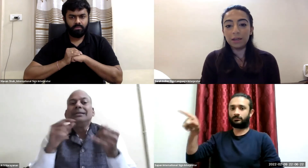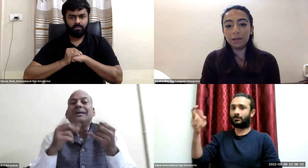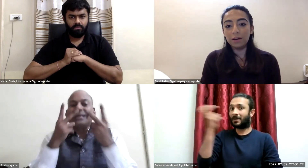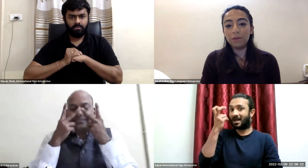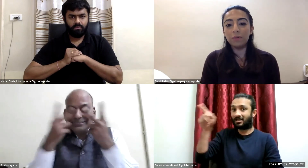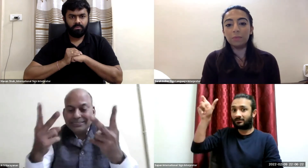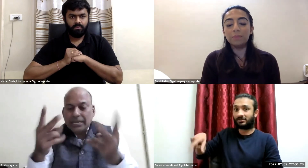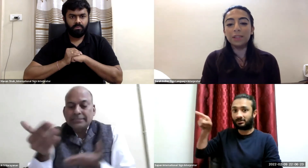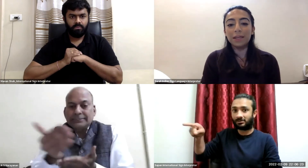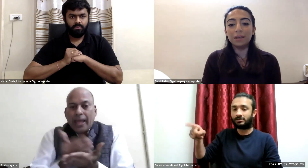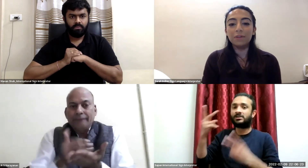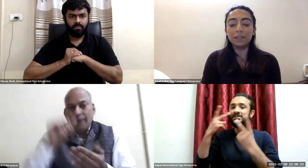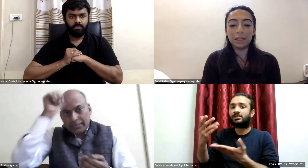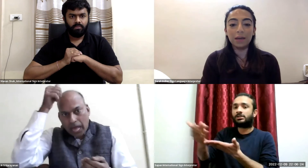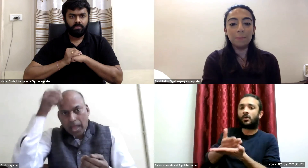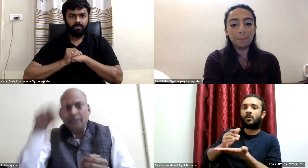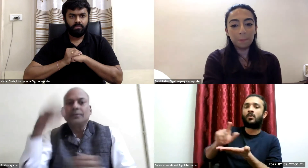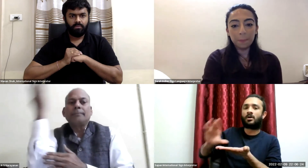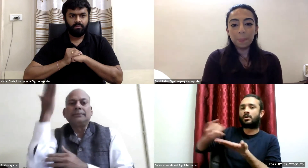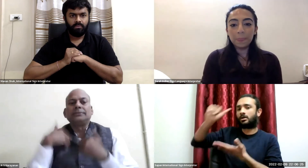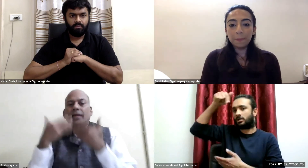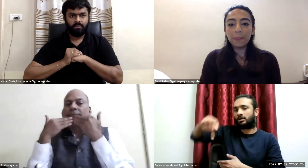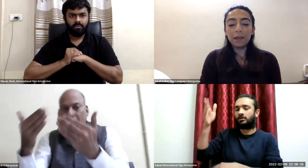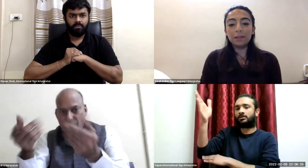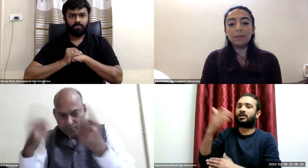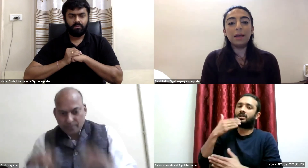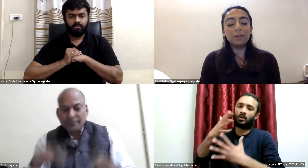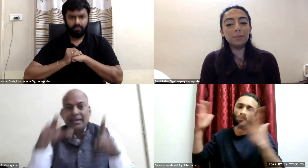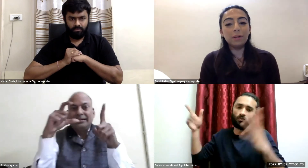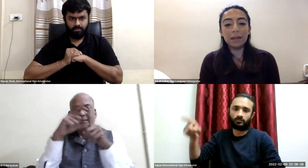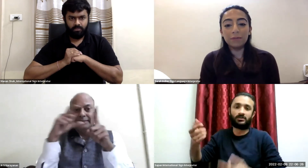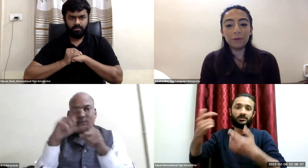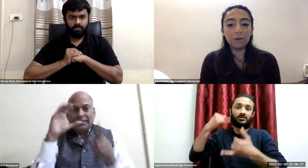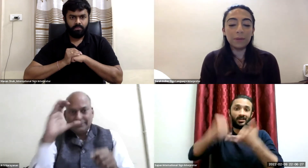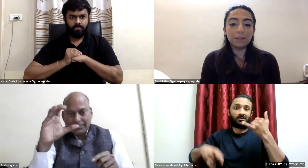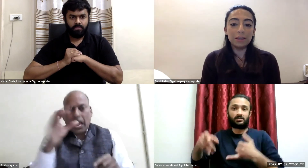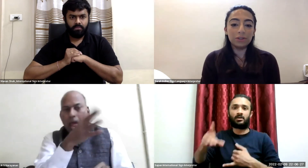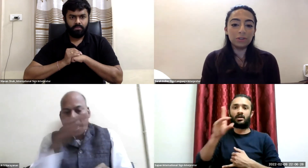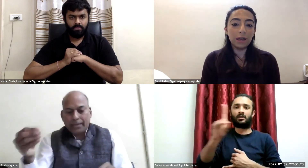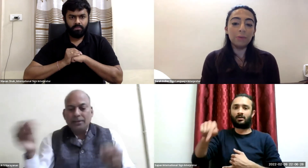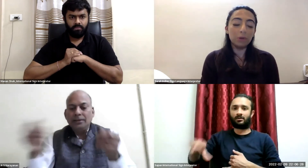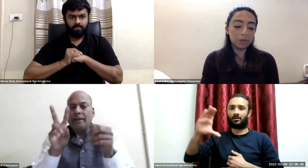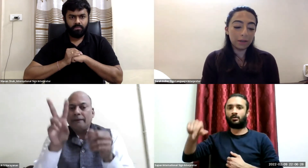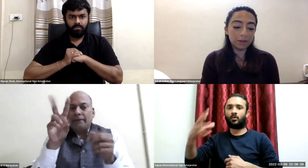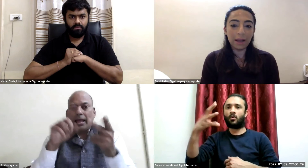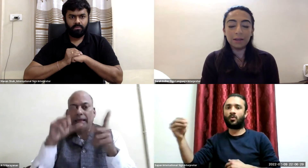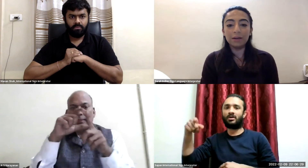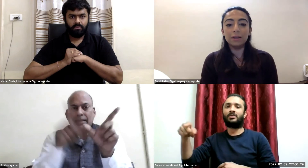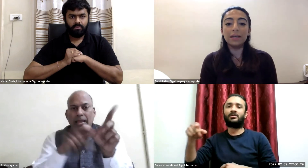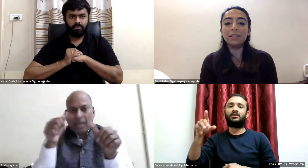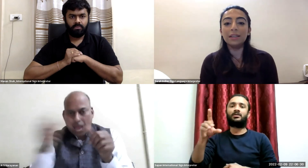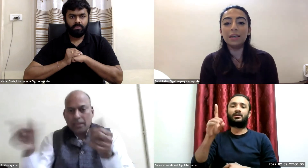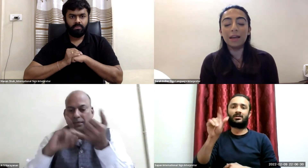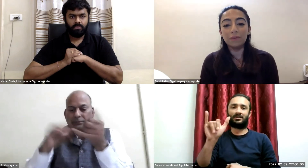Ketan Kothari from Site Savers India. And thank you again for your presentation. I would also like to